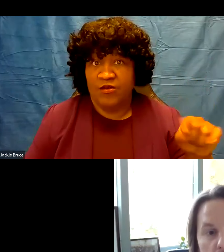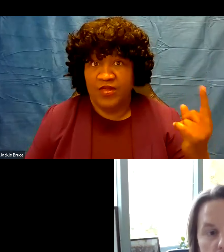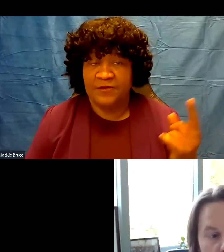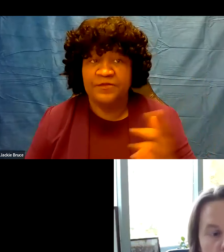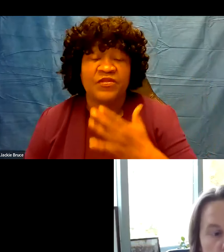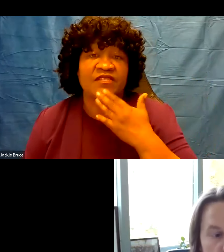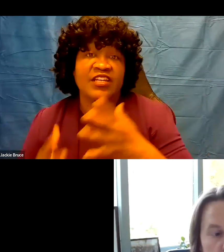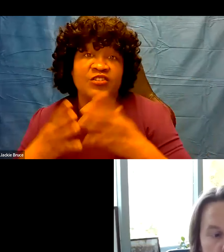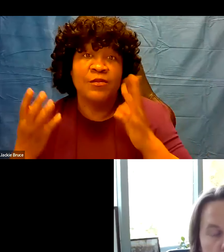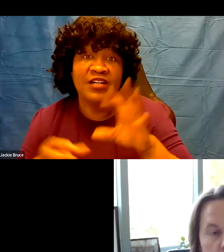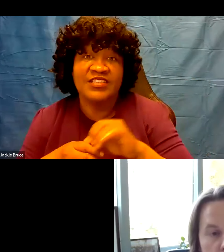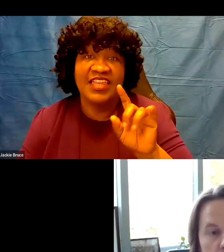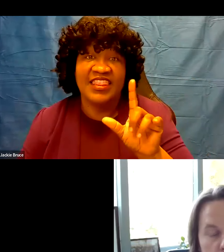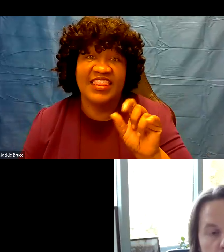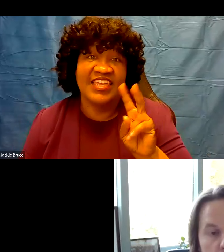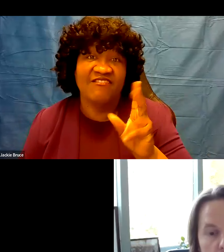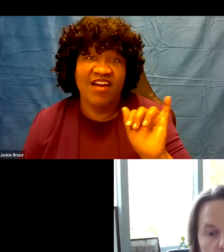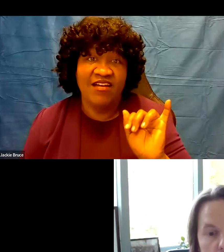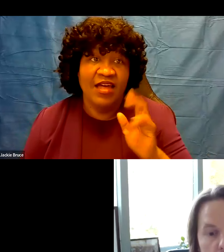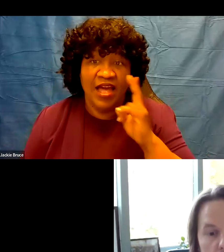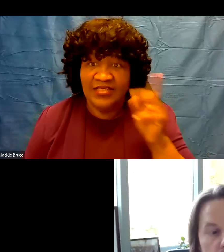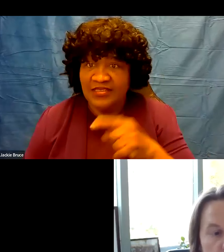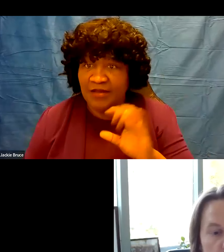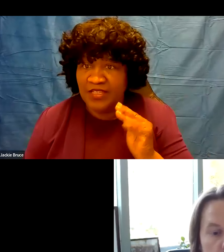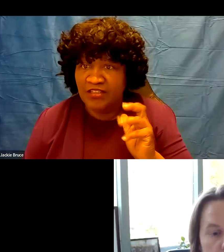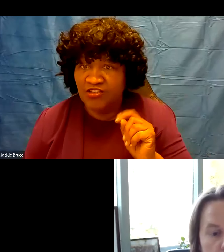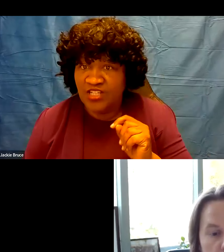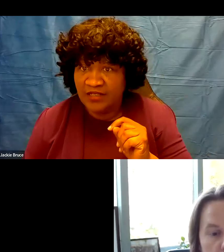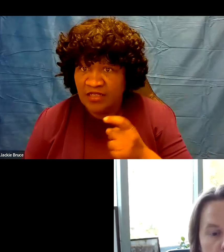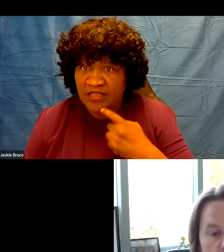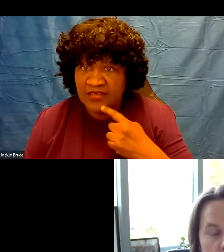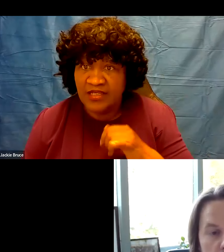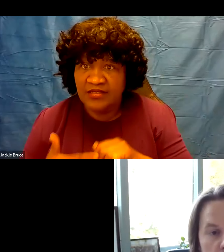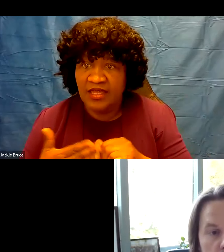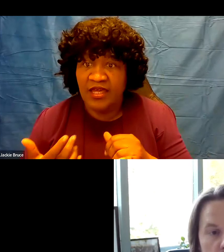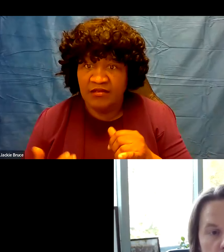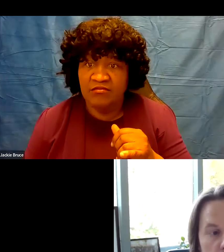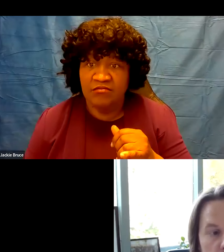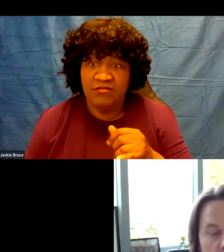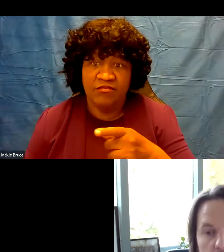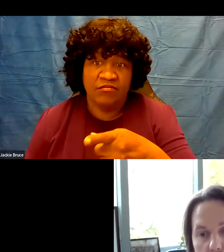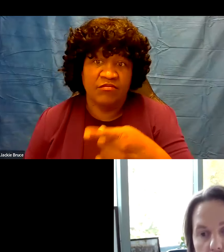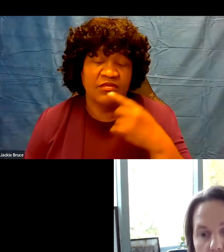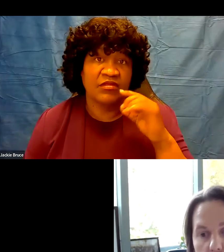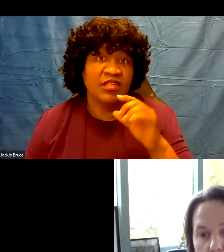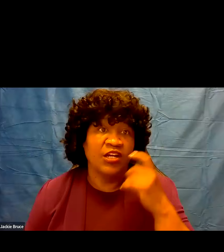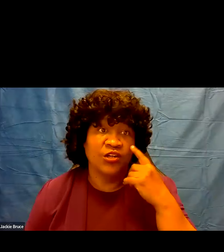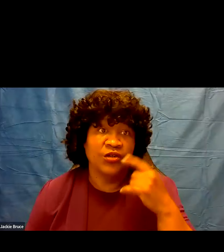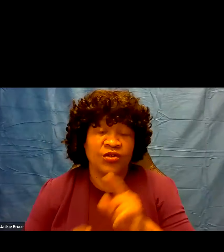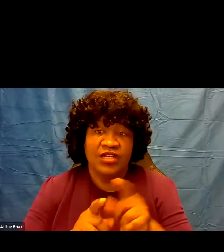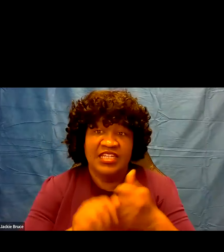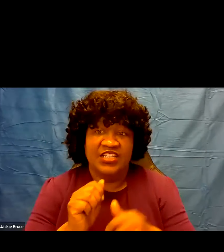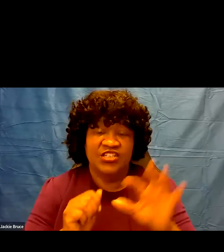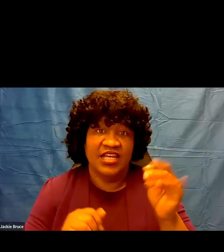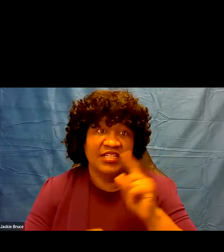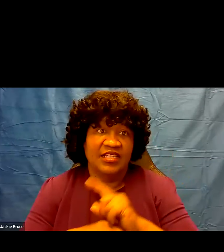Thank you so much for jumping in there, Levi. And I also see a note in the chat here from Betsy that, and I recall that I've heard this as well, that each 988